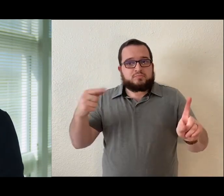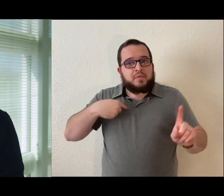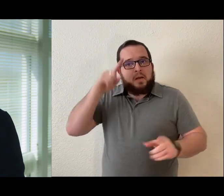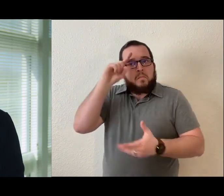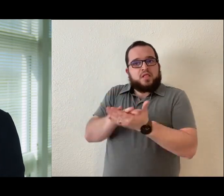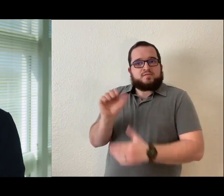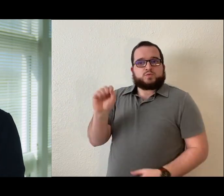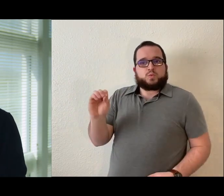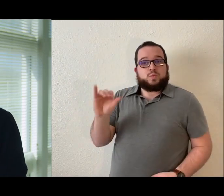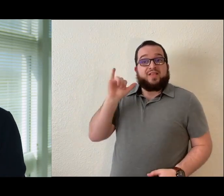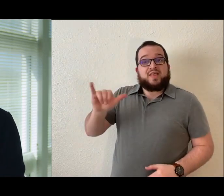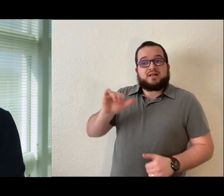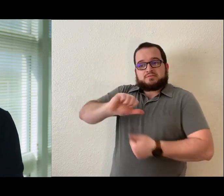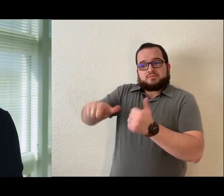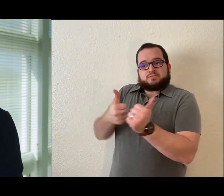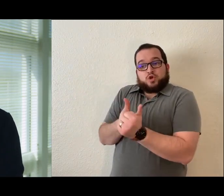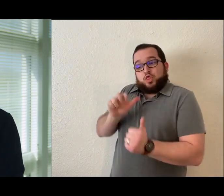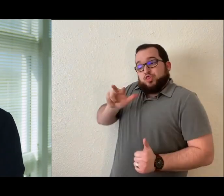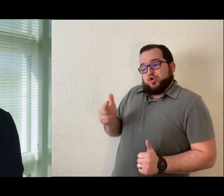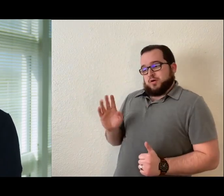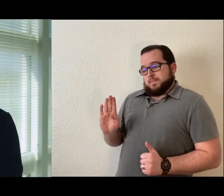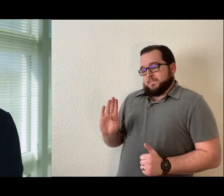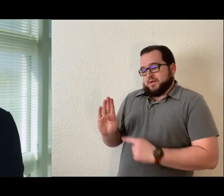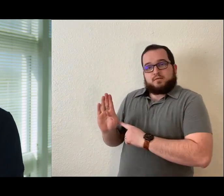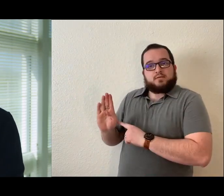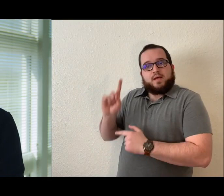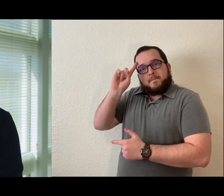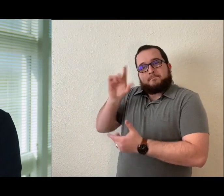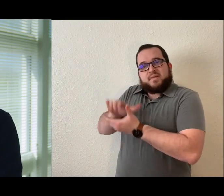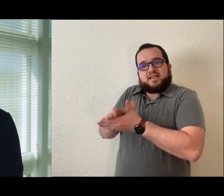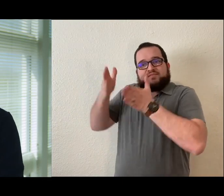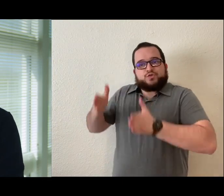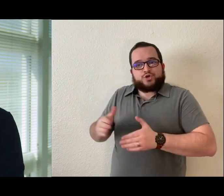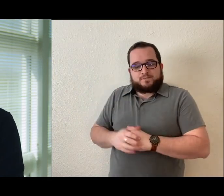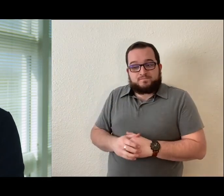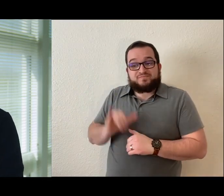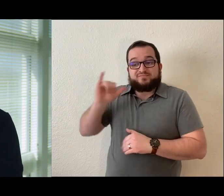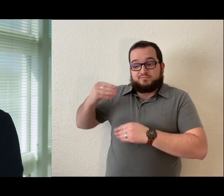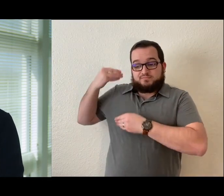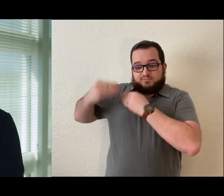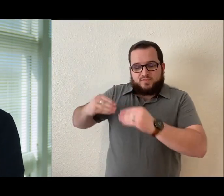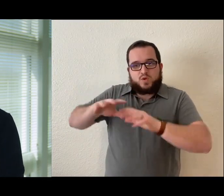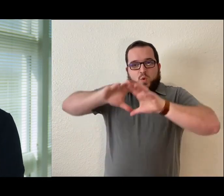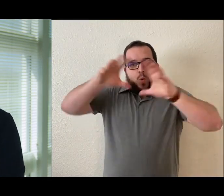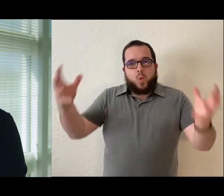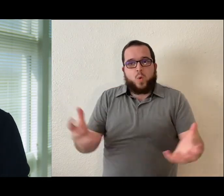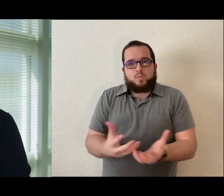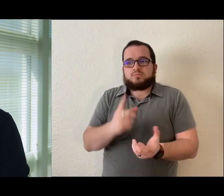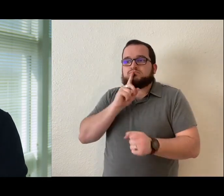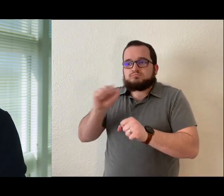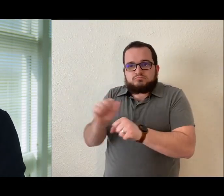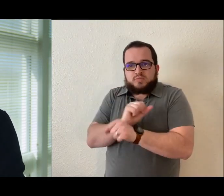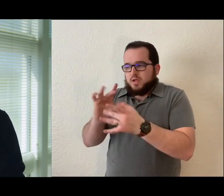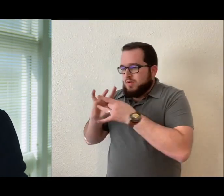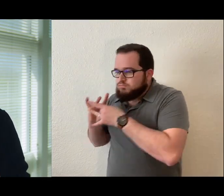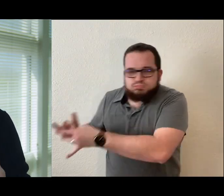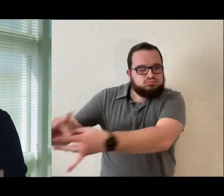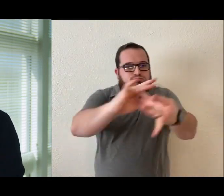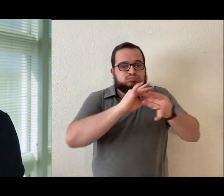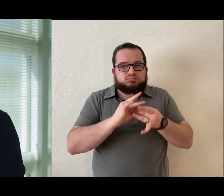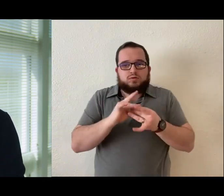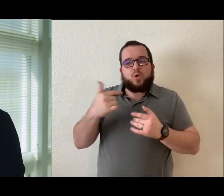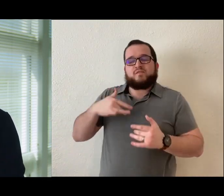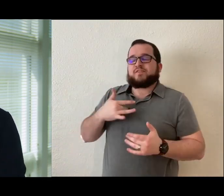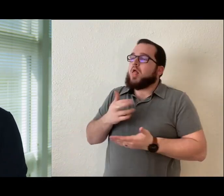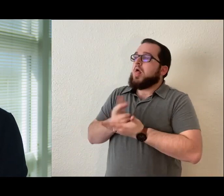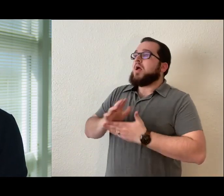different? I believe it would. And that is behind the third B, believer. This generation is a global people,